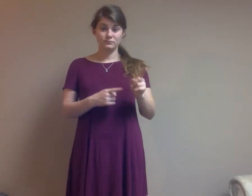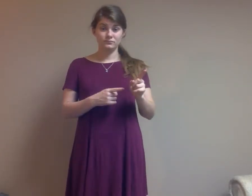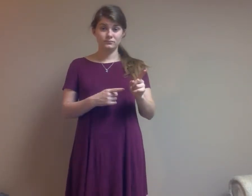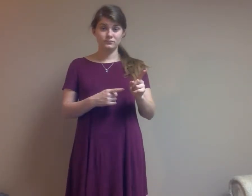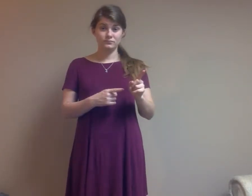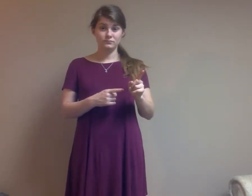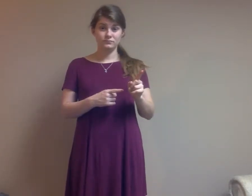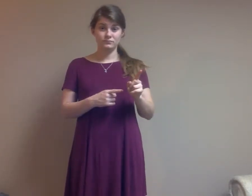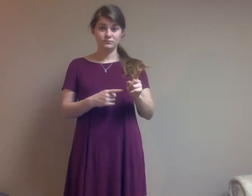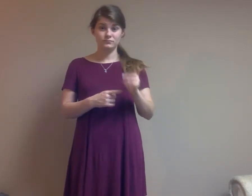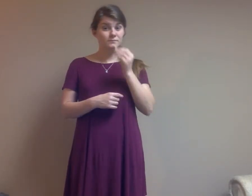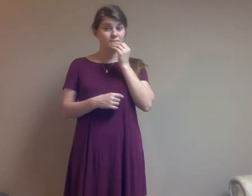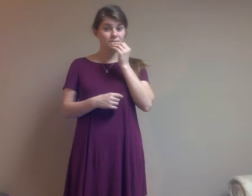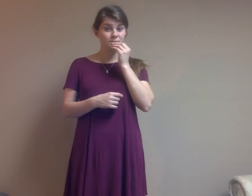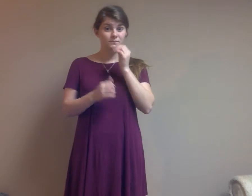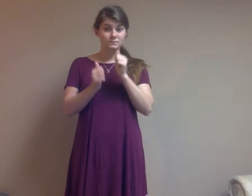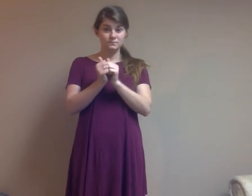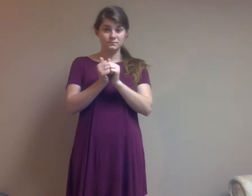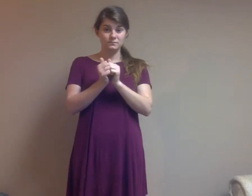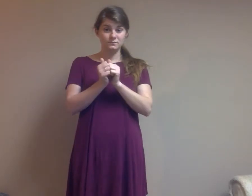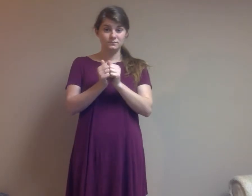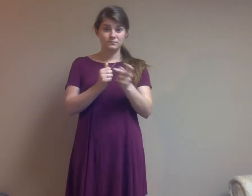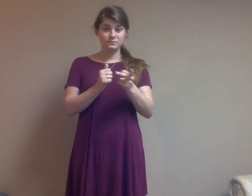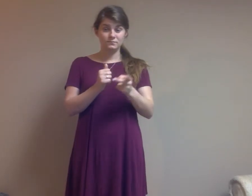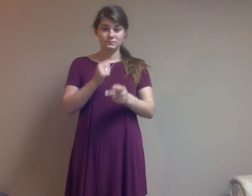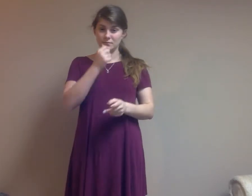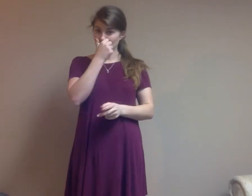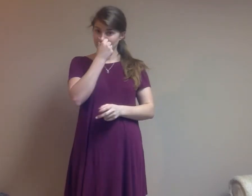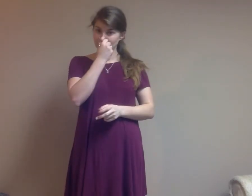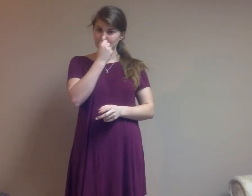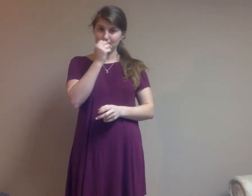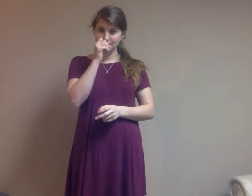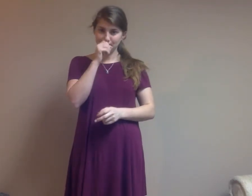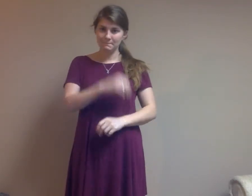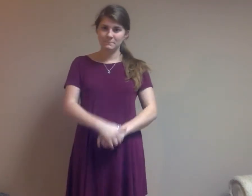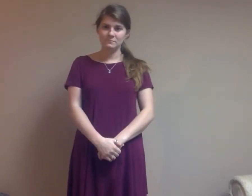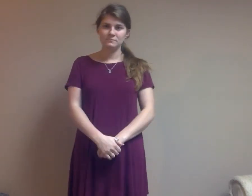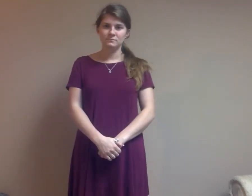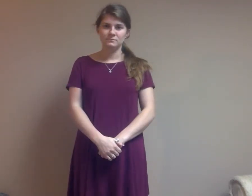Yeah. Would you like April to come with us? Yeah. Okay, where should I see you? Should I see you in the atrium? Okay. Okay, go get Sarah. Bye, see